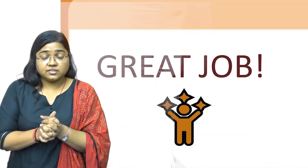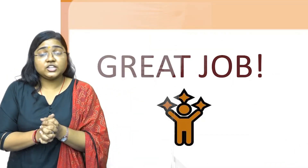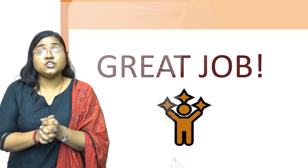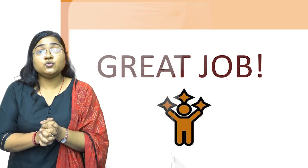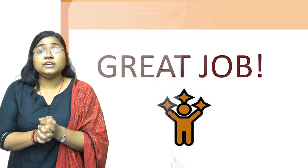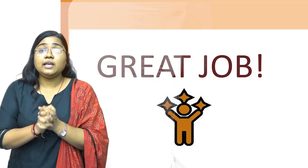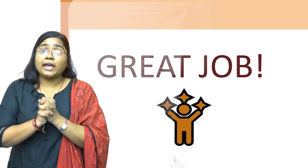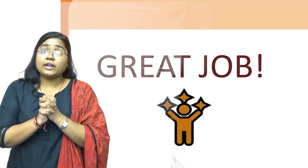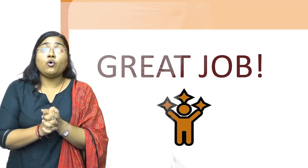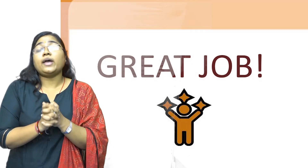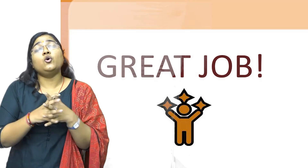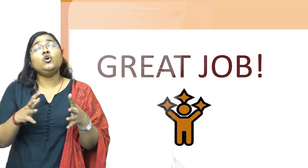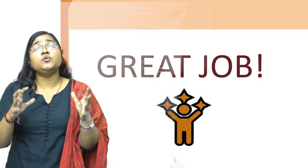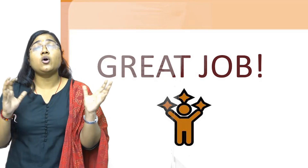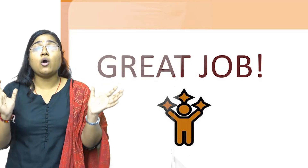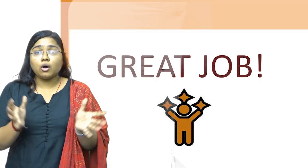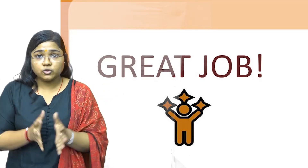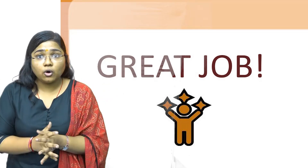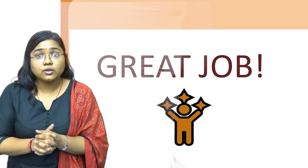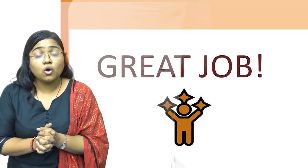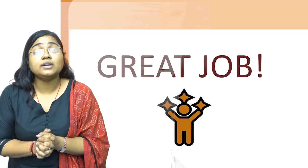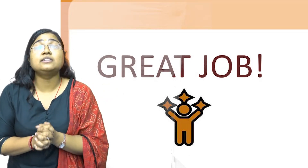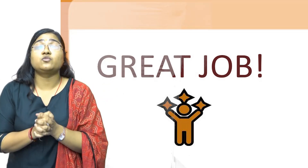this session today. I hope you all